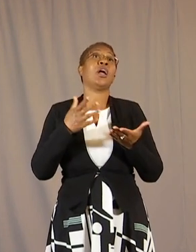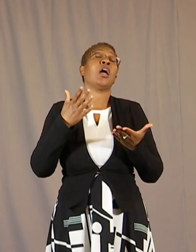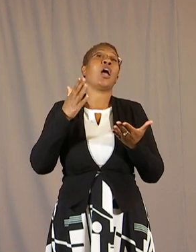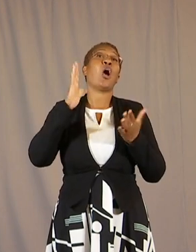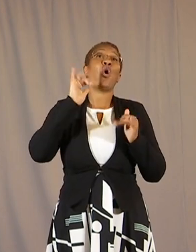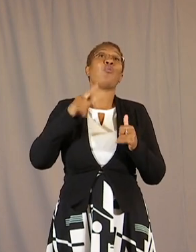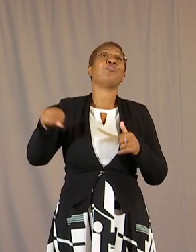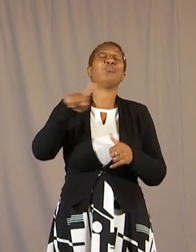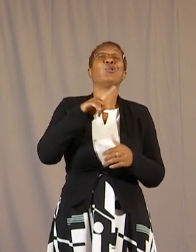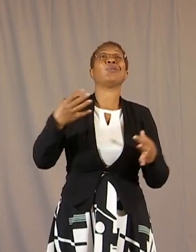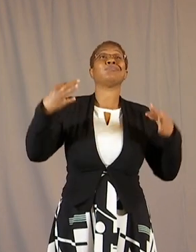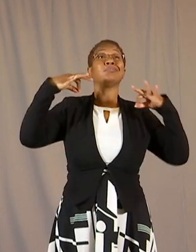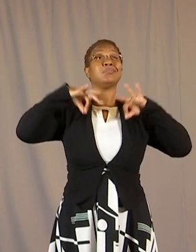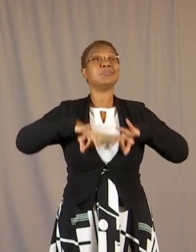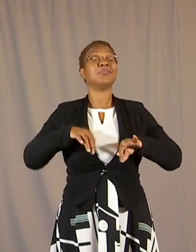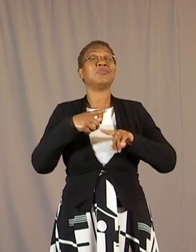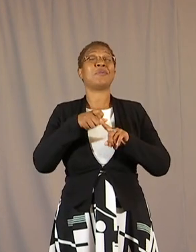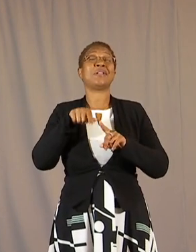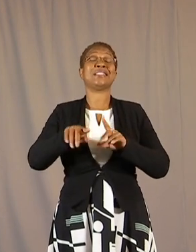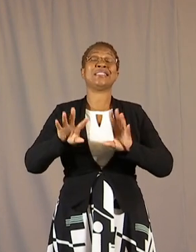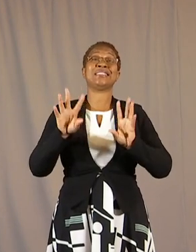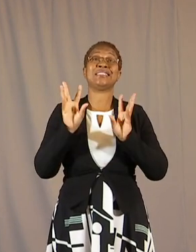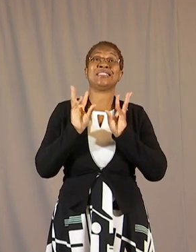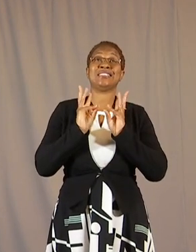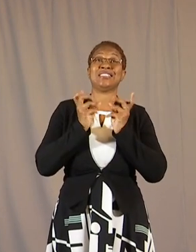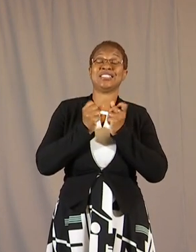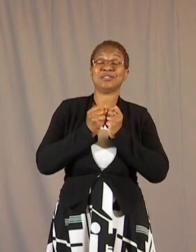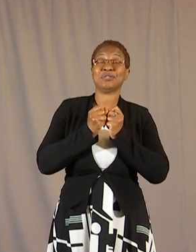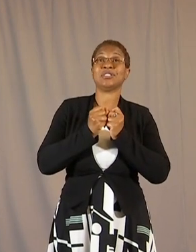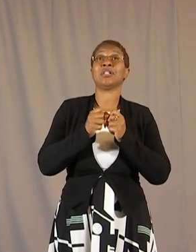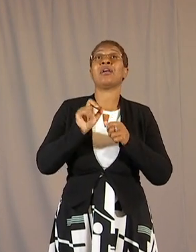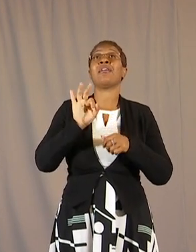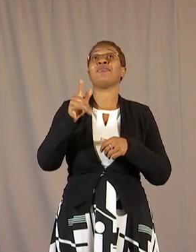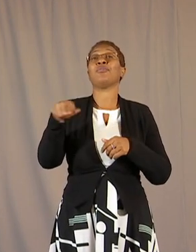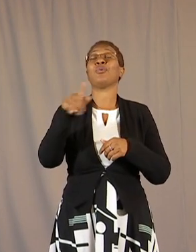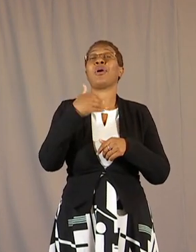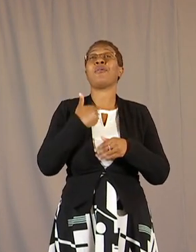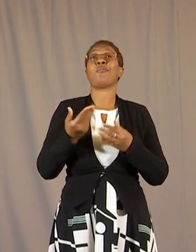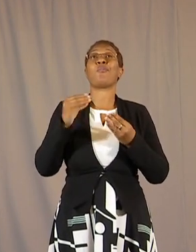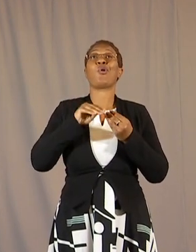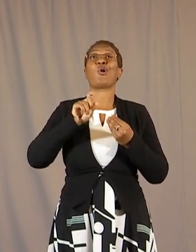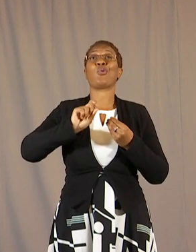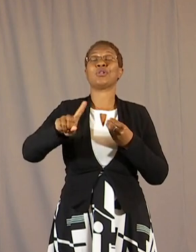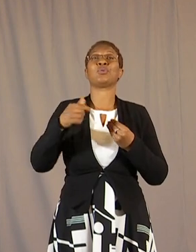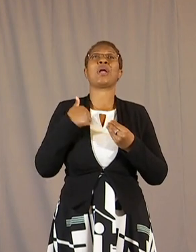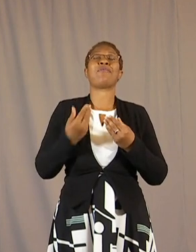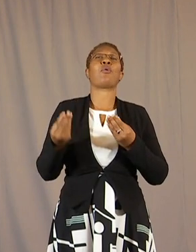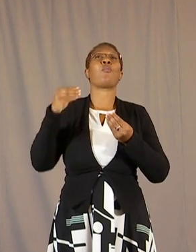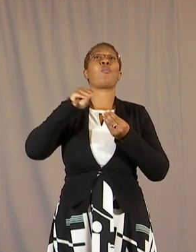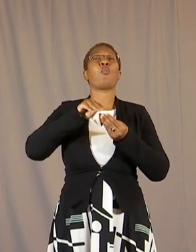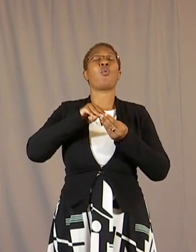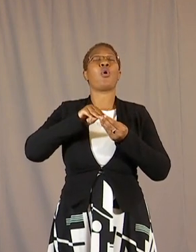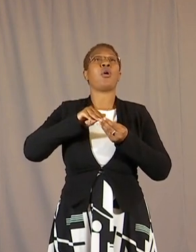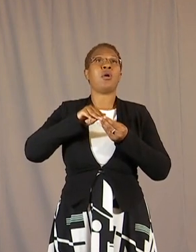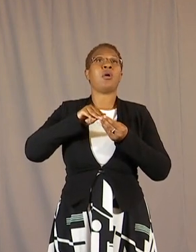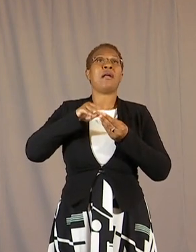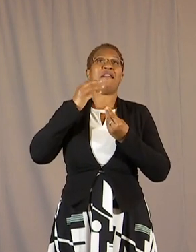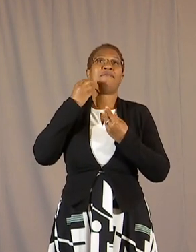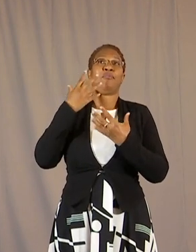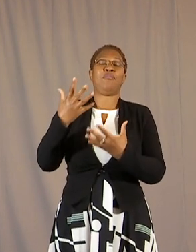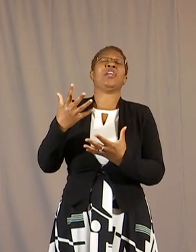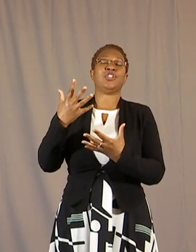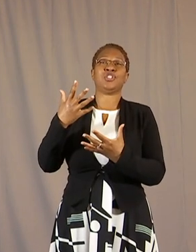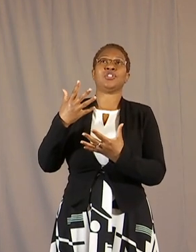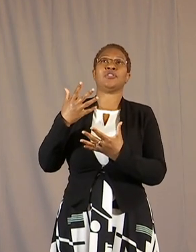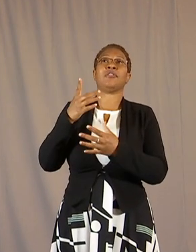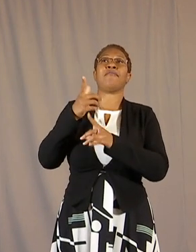fruitful, and if you have more questions, there are a couple of reports that the Racial Disparities Task Force put out as